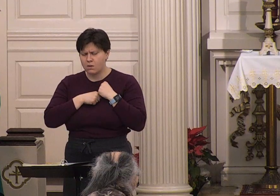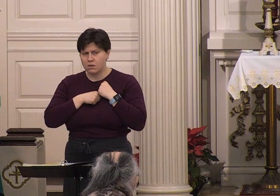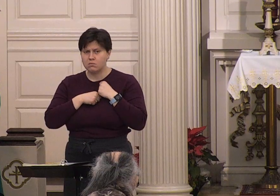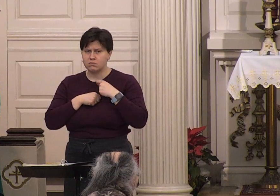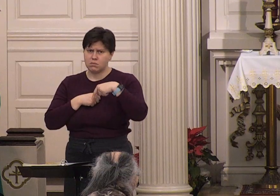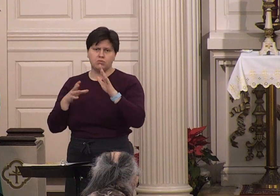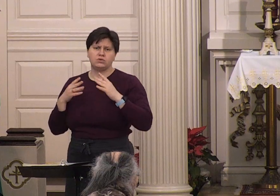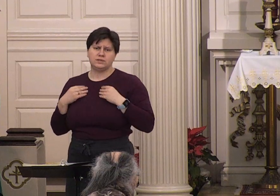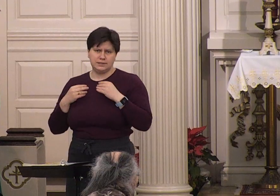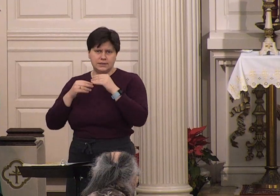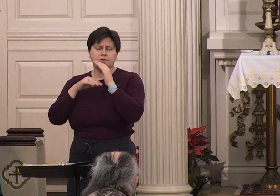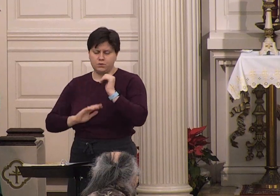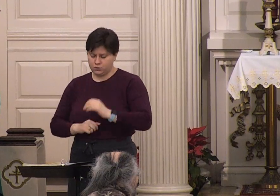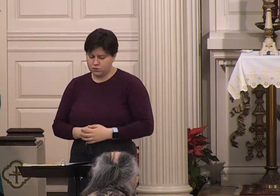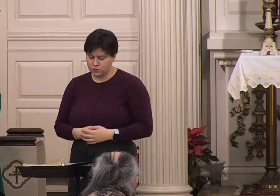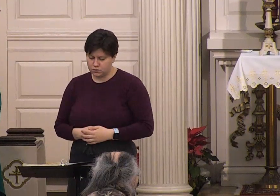comforted.